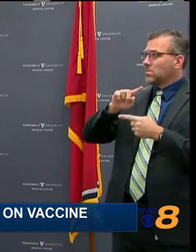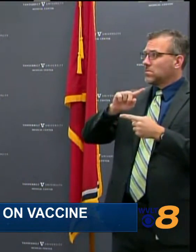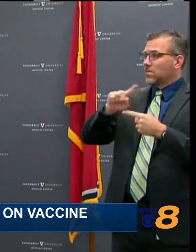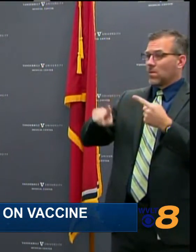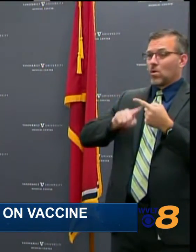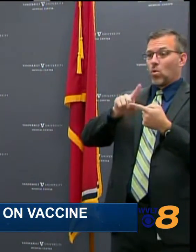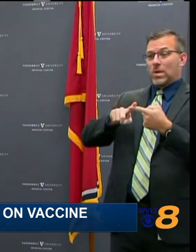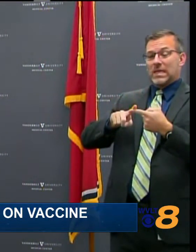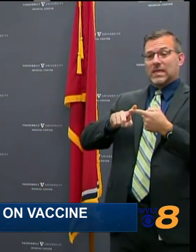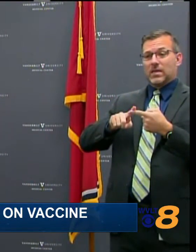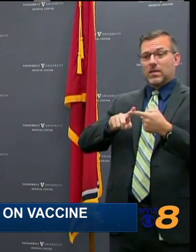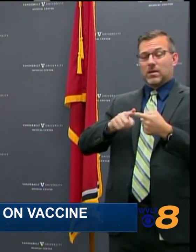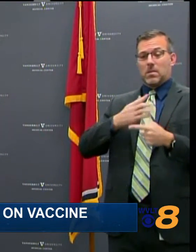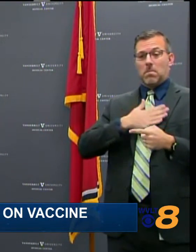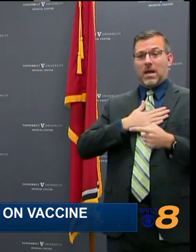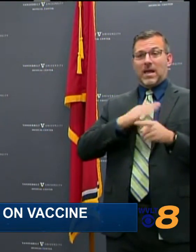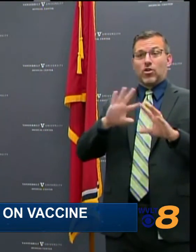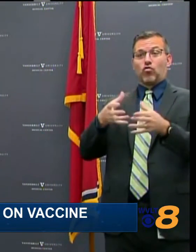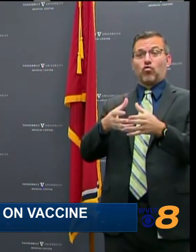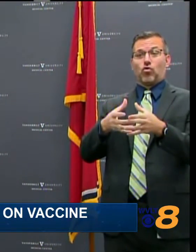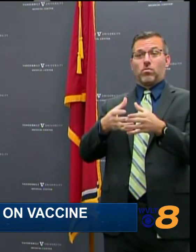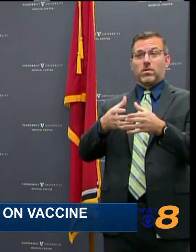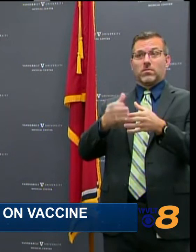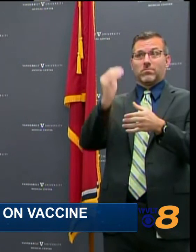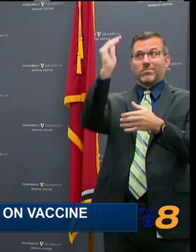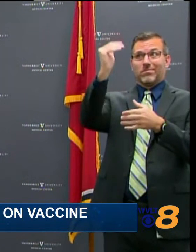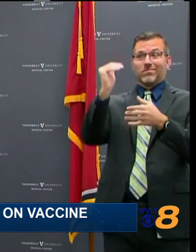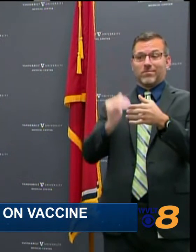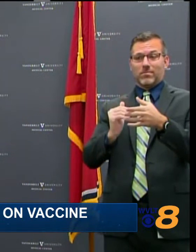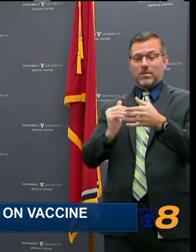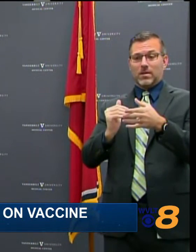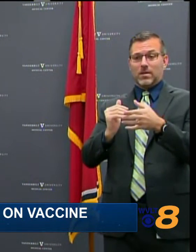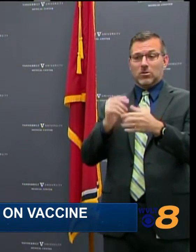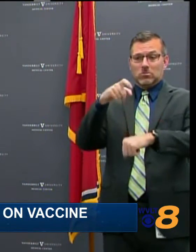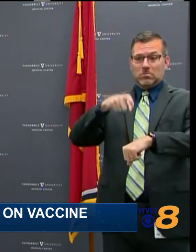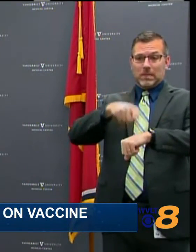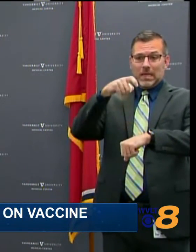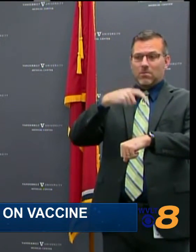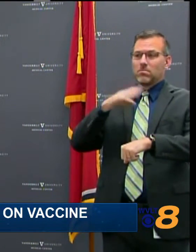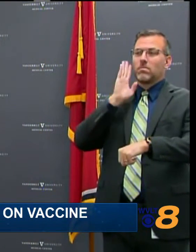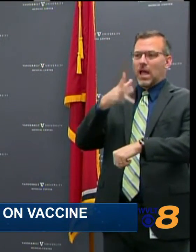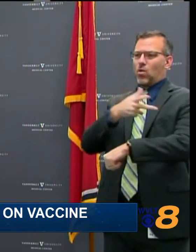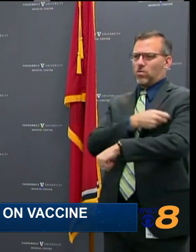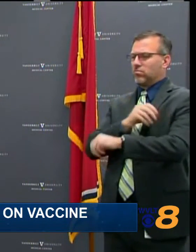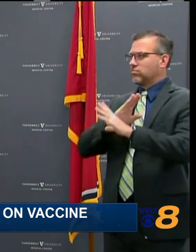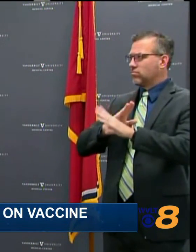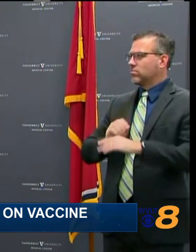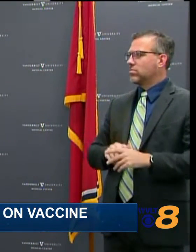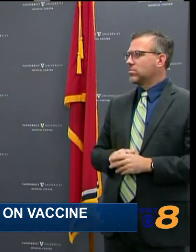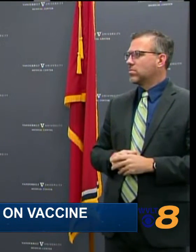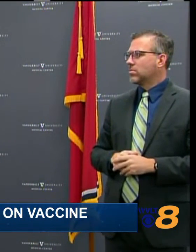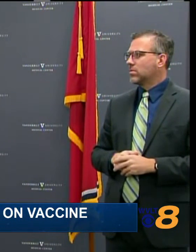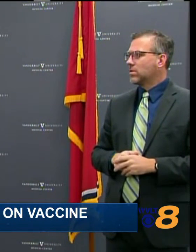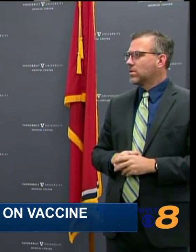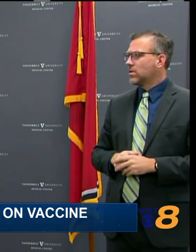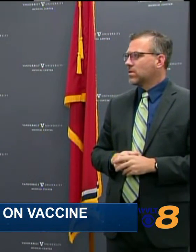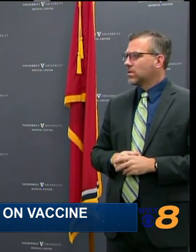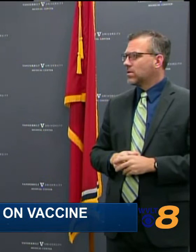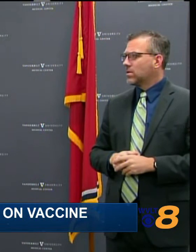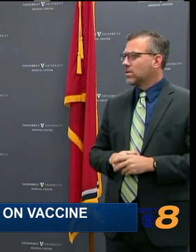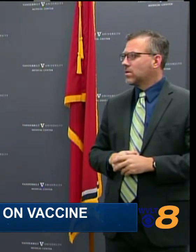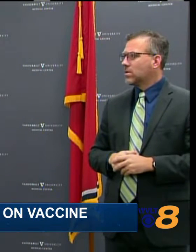I fall into is in line for vaccine, that's when I plan to do it. Kimberly? There